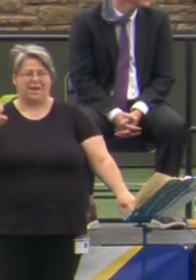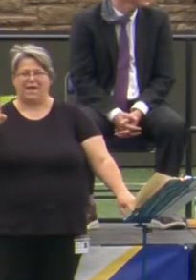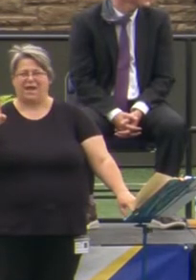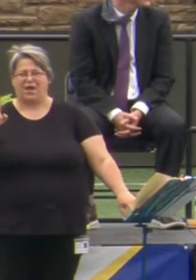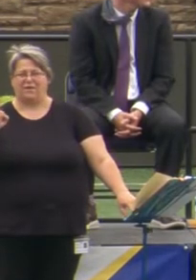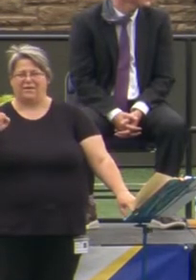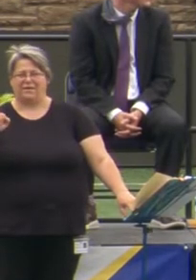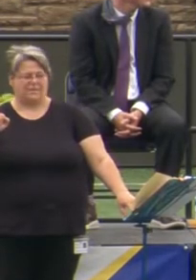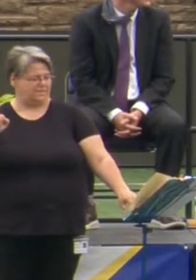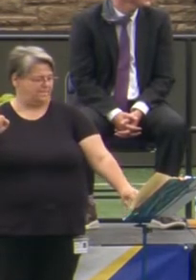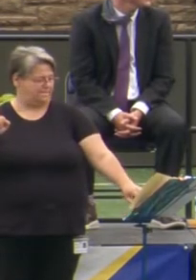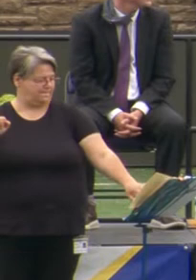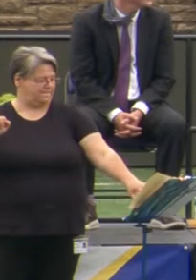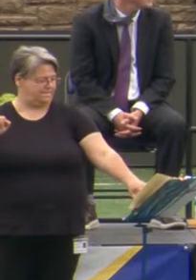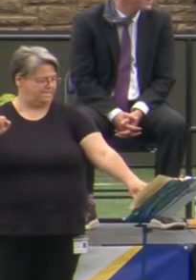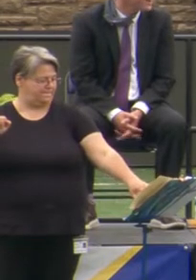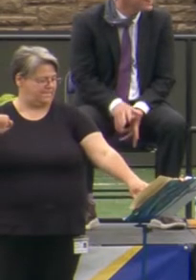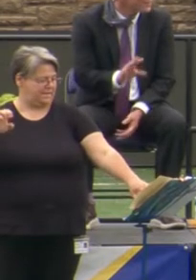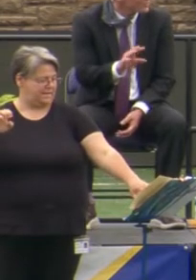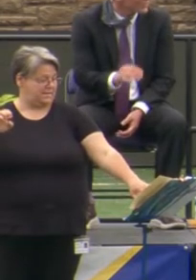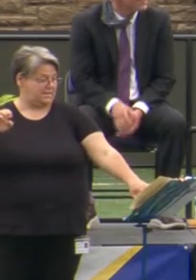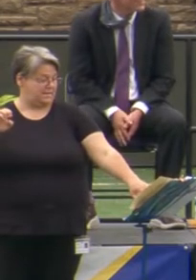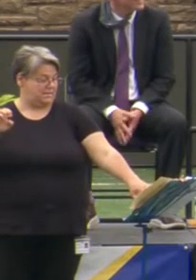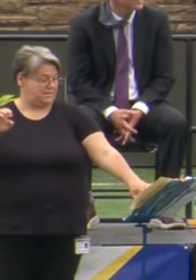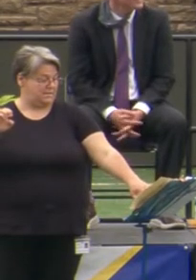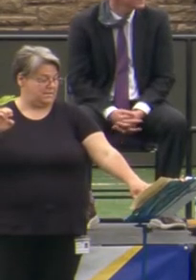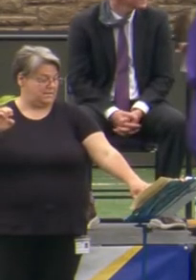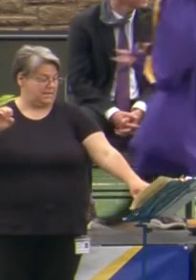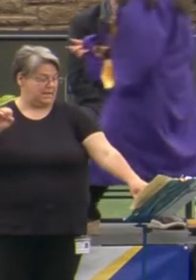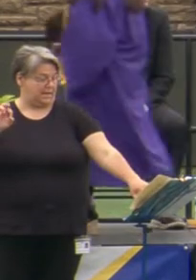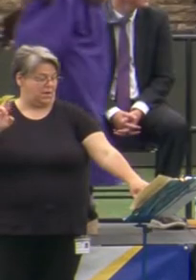Eric Quinchuqua Lopez.